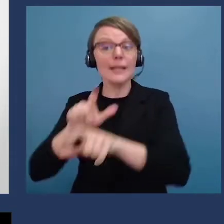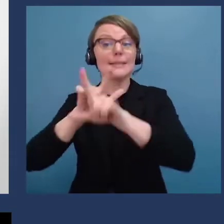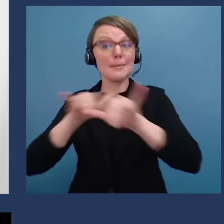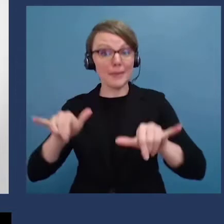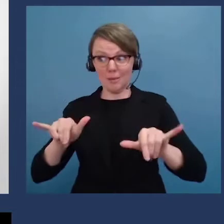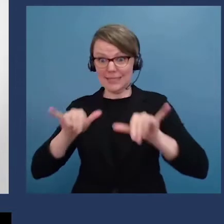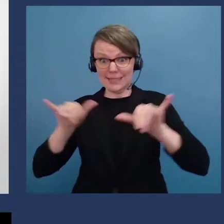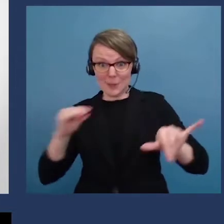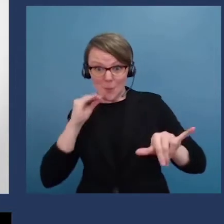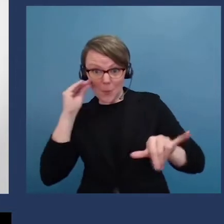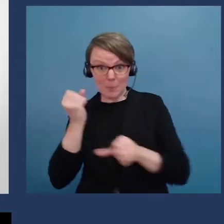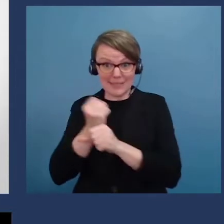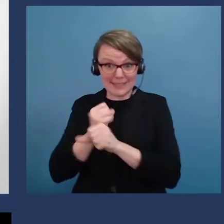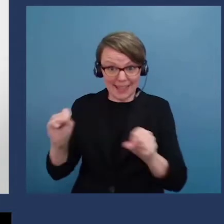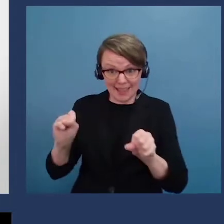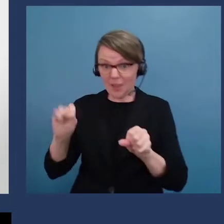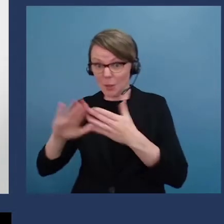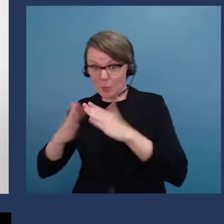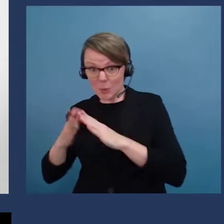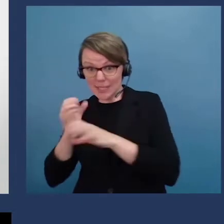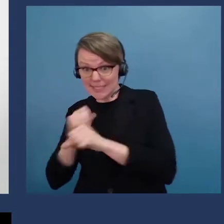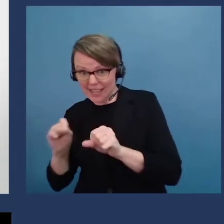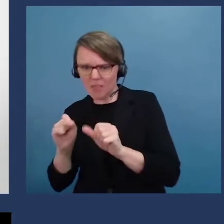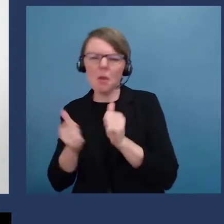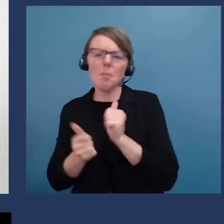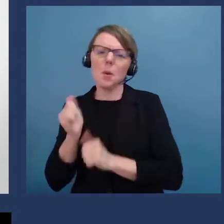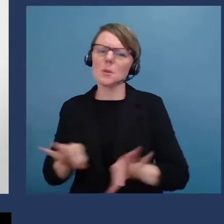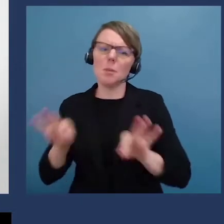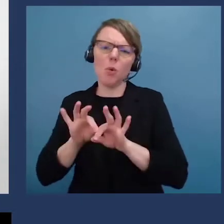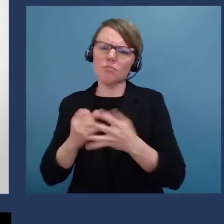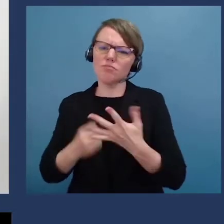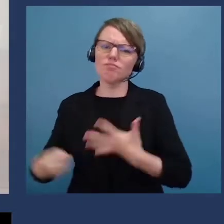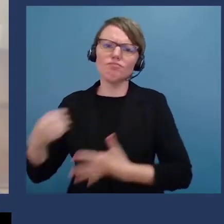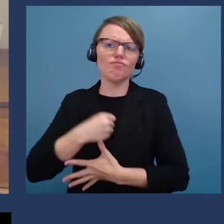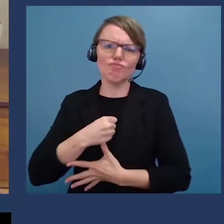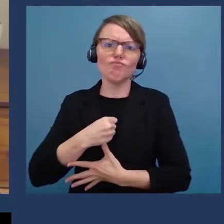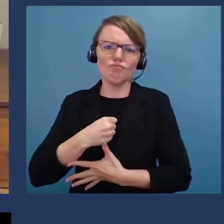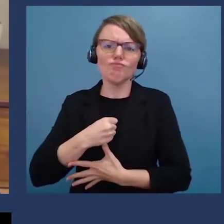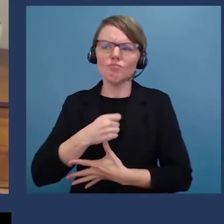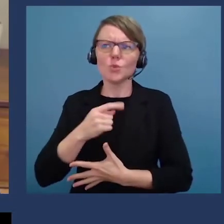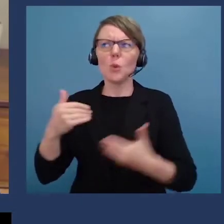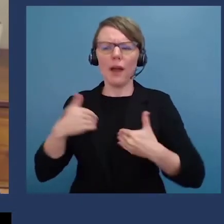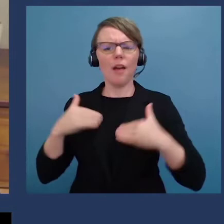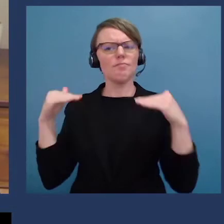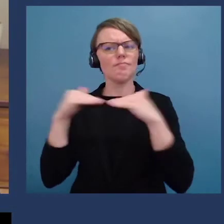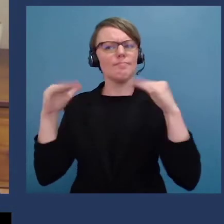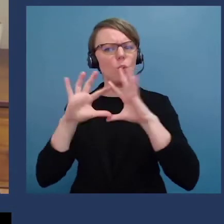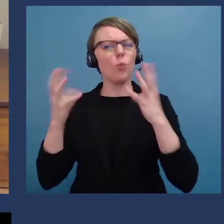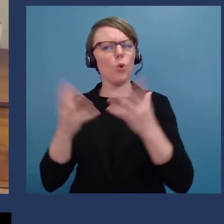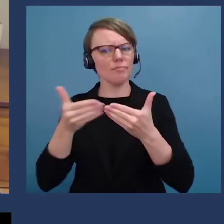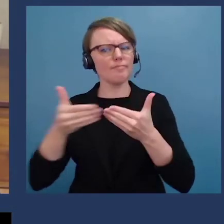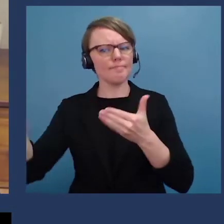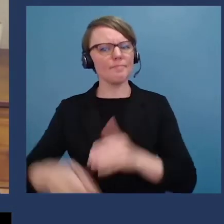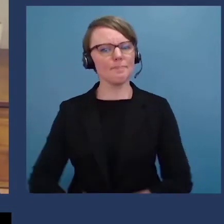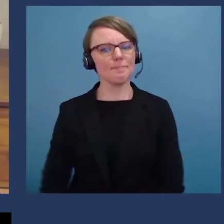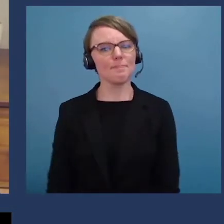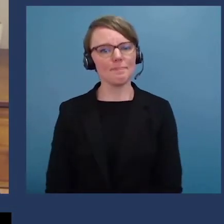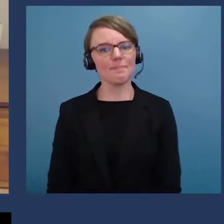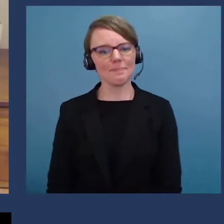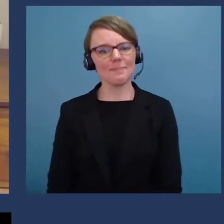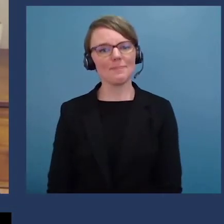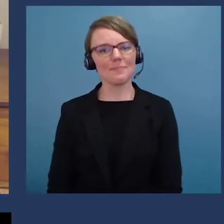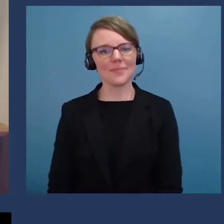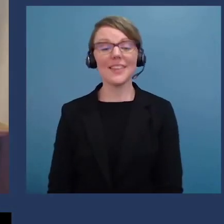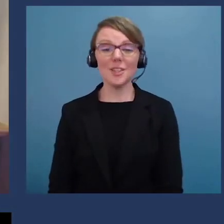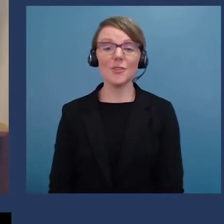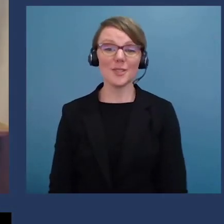be an important element. But the second aspect of it is that how do we ensure that even when someone is remote, right? Because